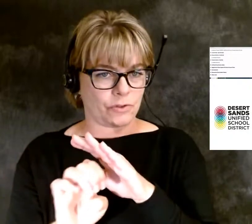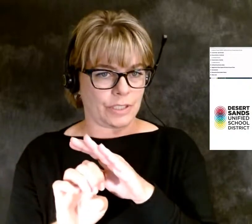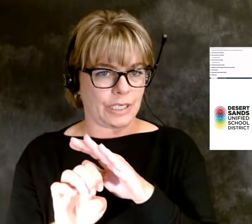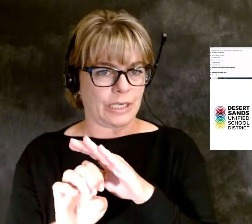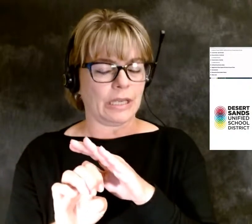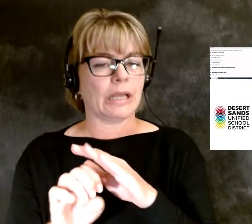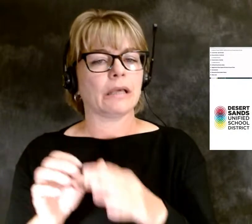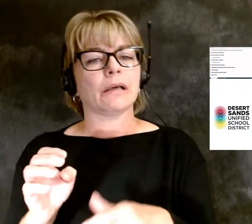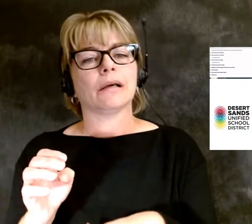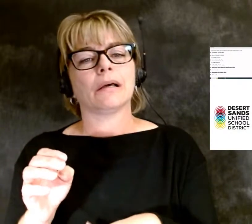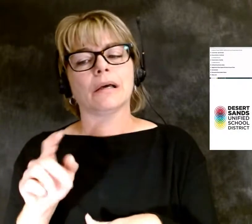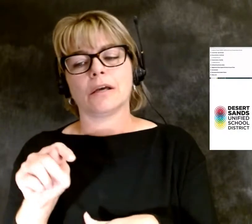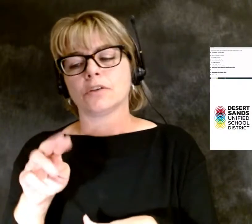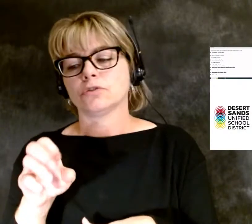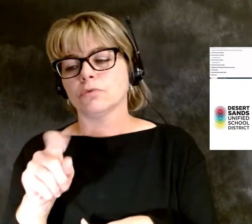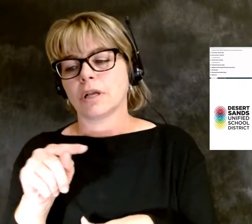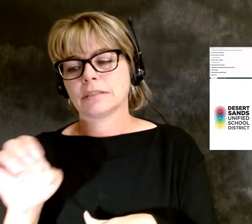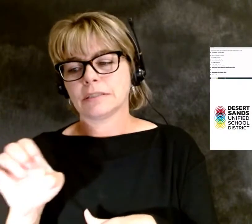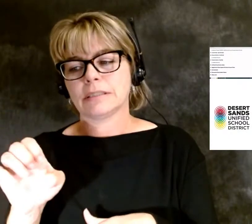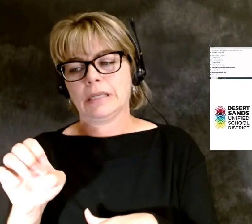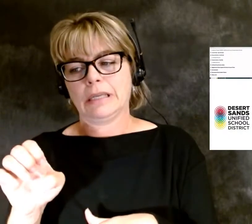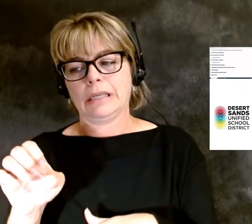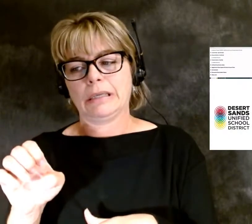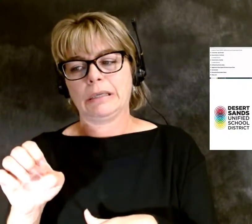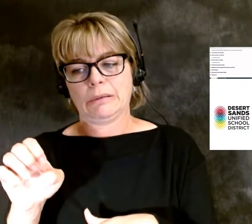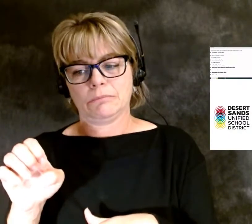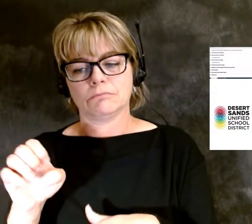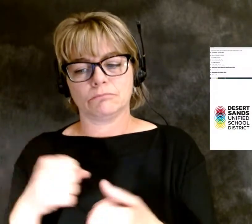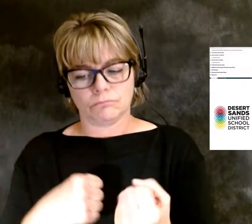seconded by Trustee Duran, and it was a unanimous vote.